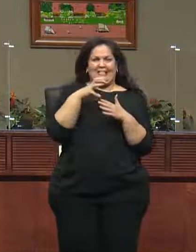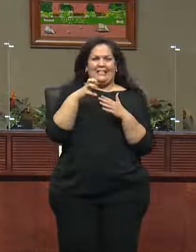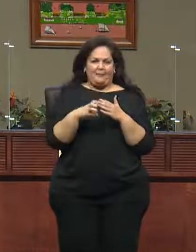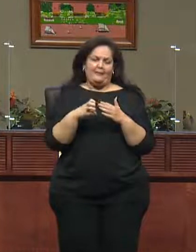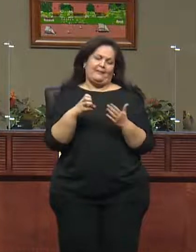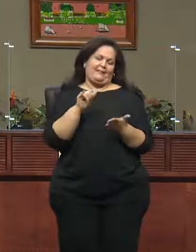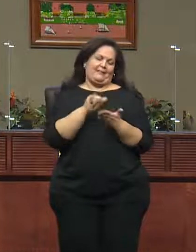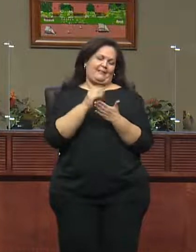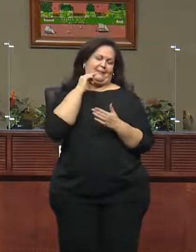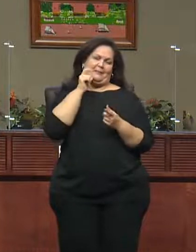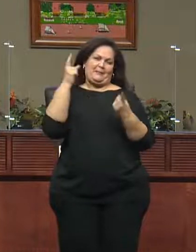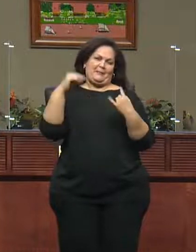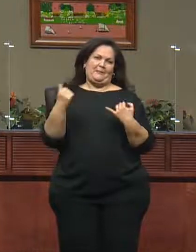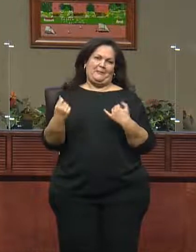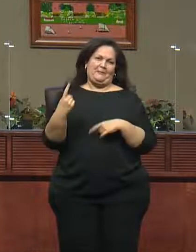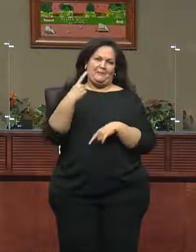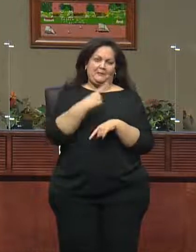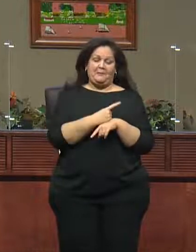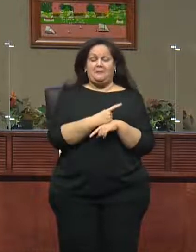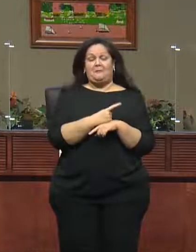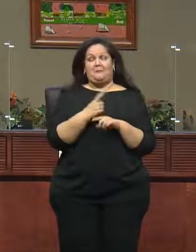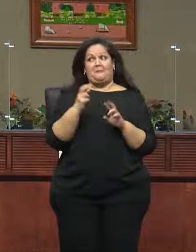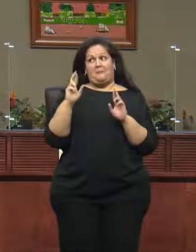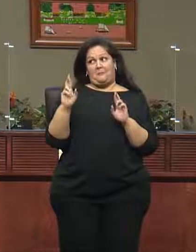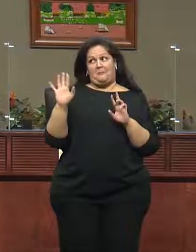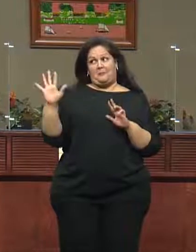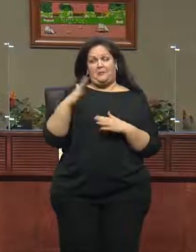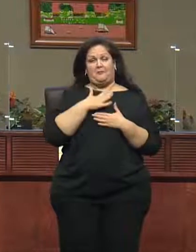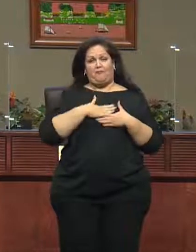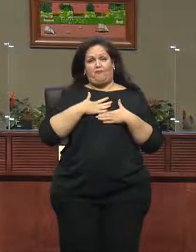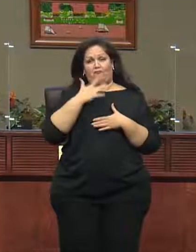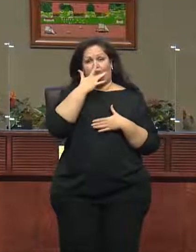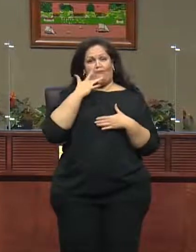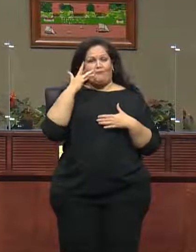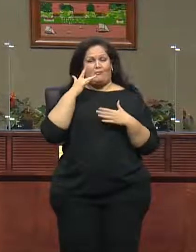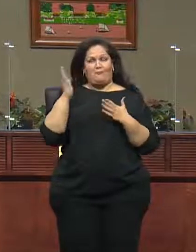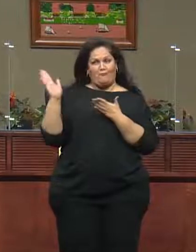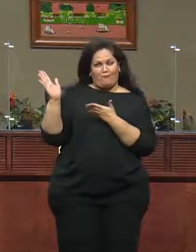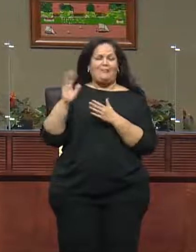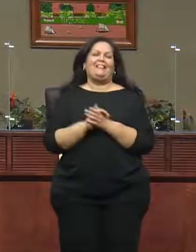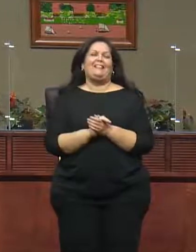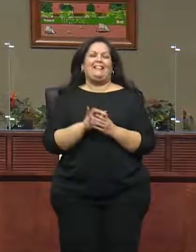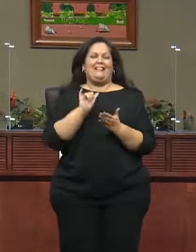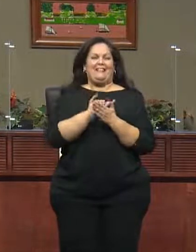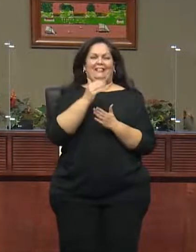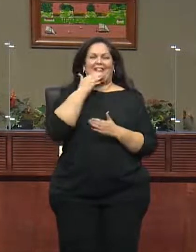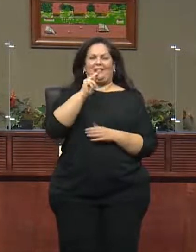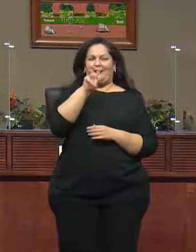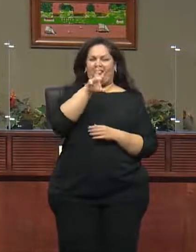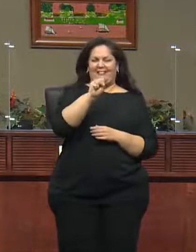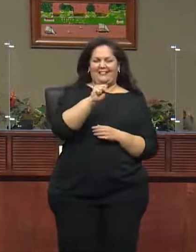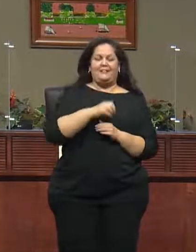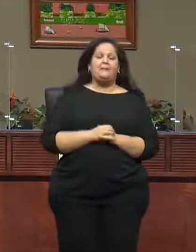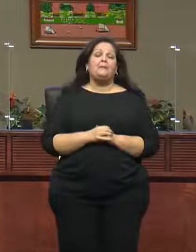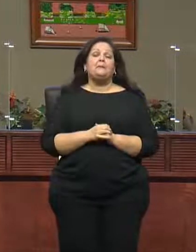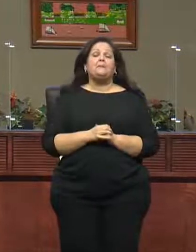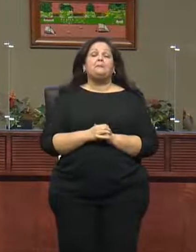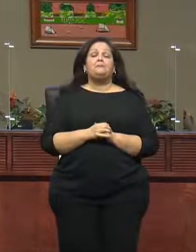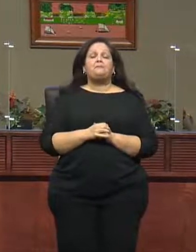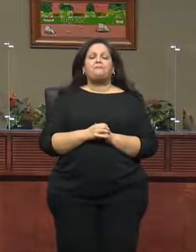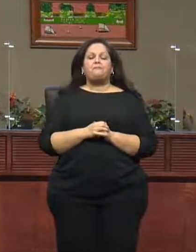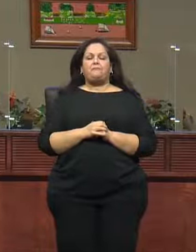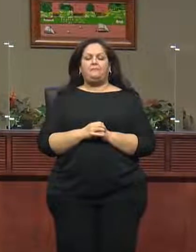not be here. I presume that he's on his honeymoon. So we'll start with the good news. And then we